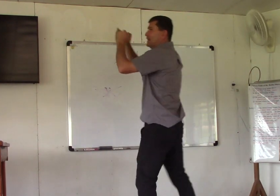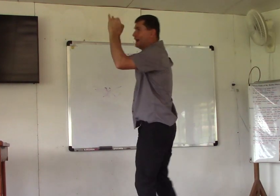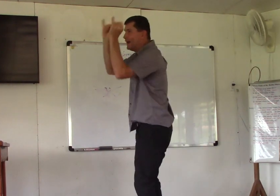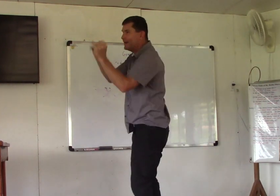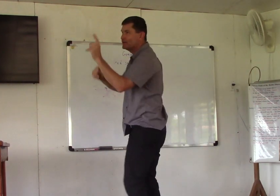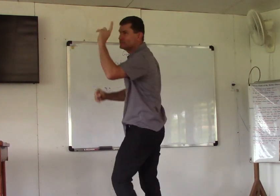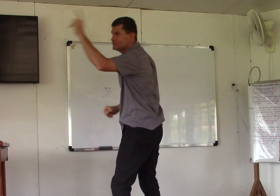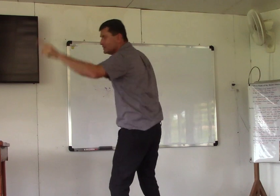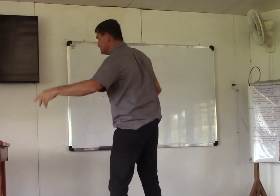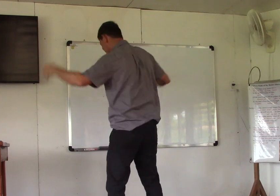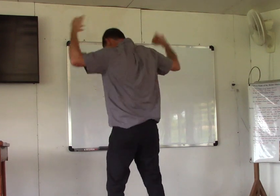Idols